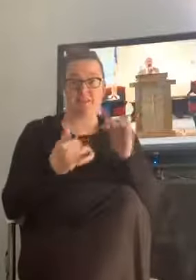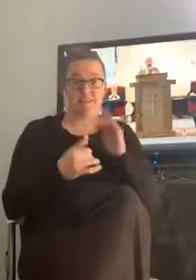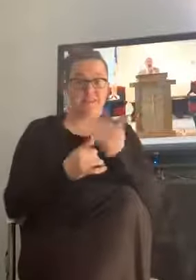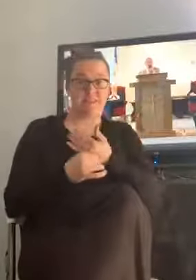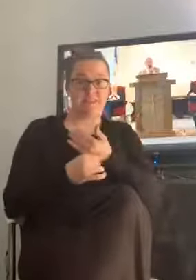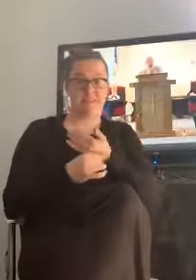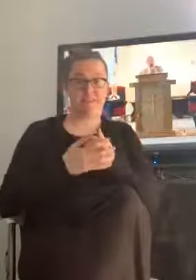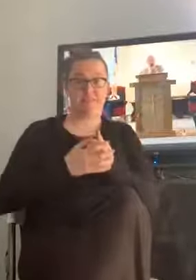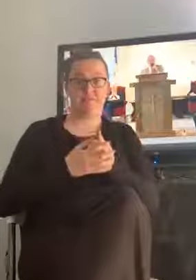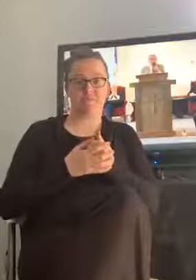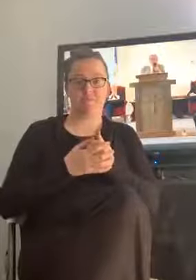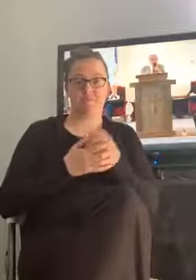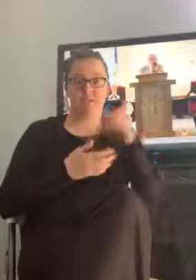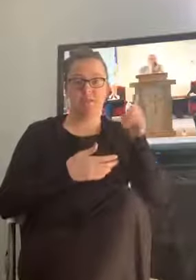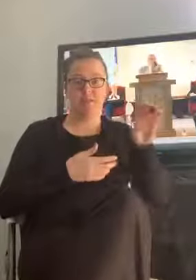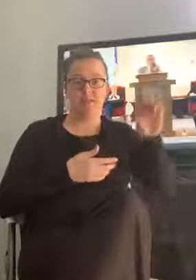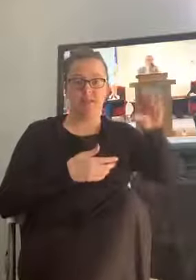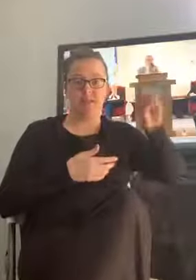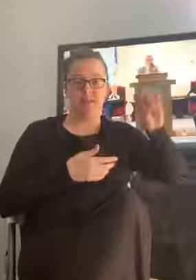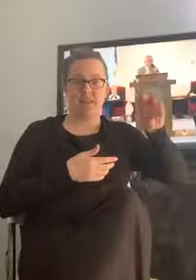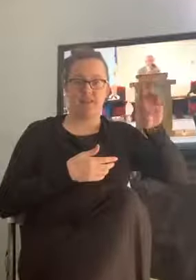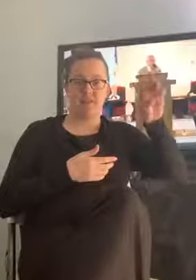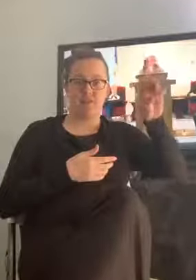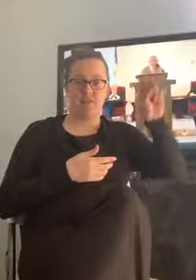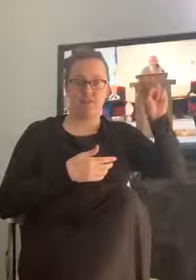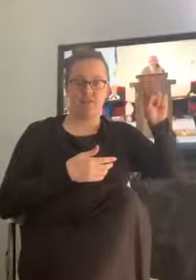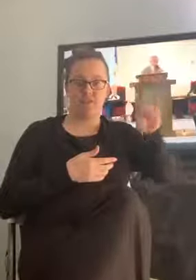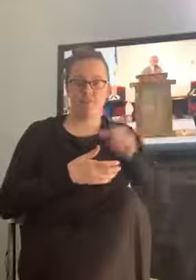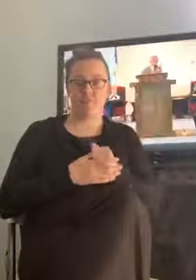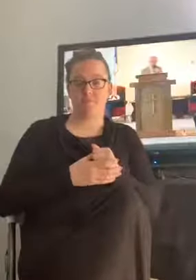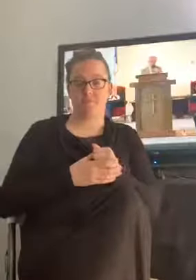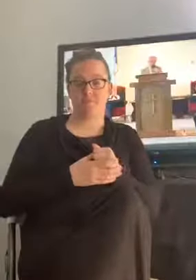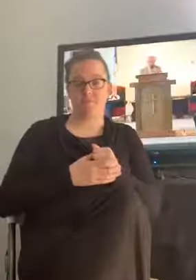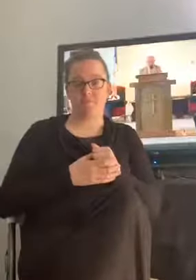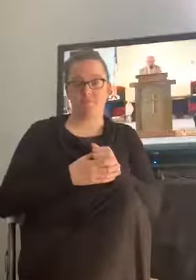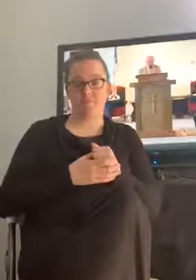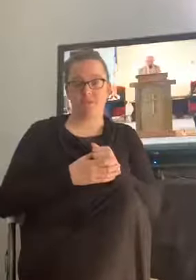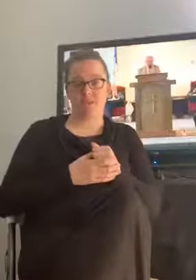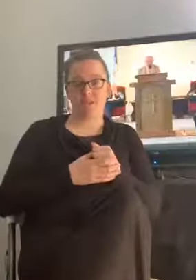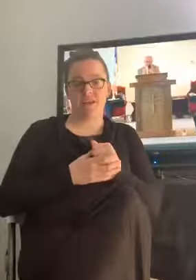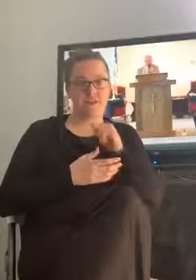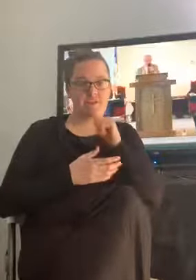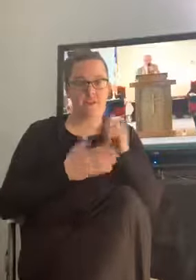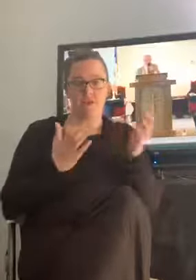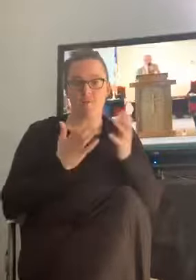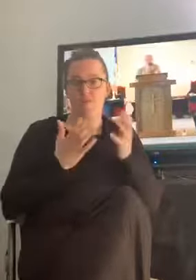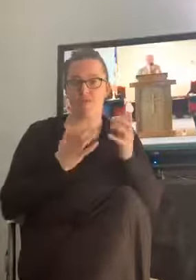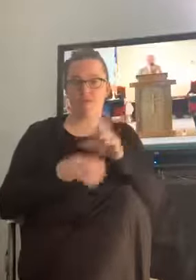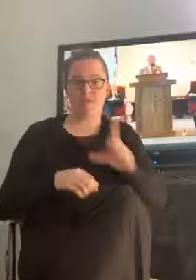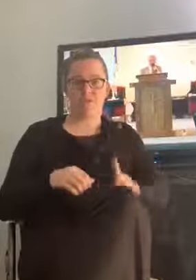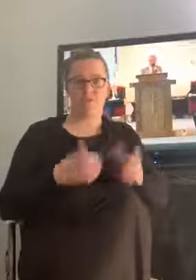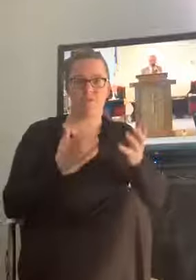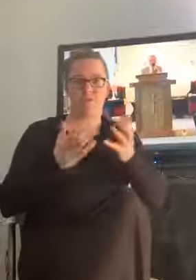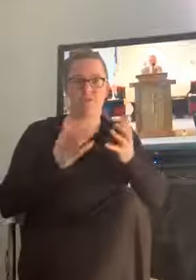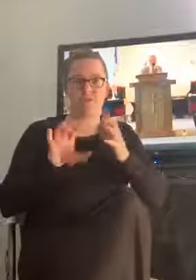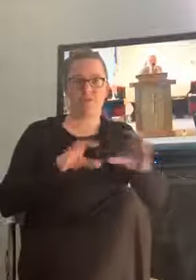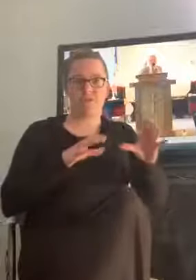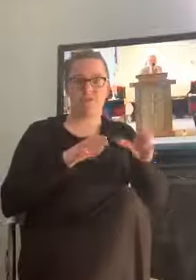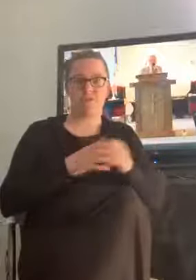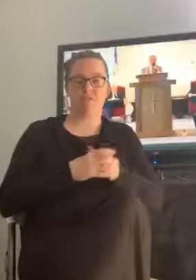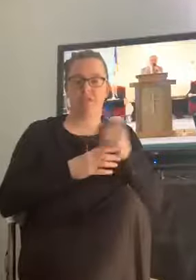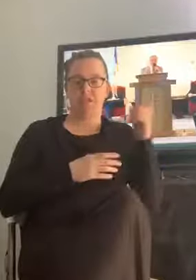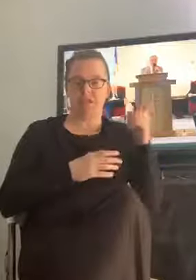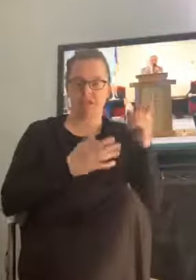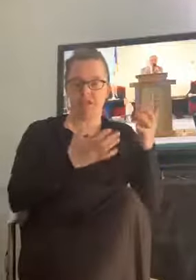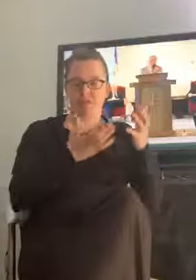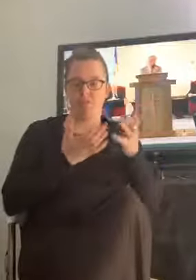from an earthly power. But this is not what the Lord was intending to do. He was intending to